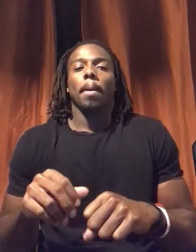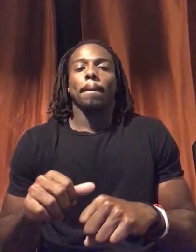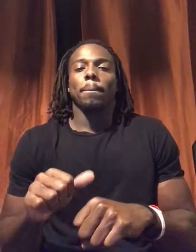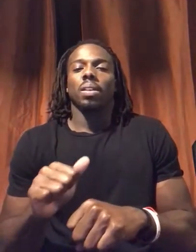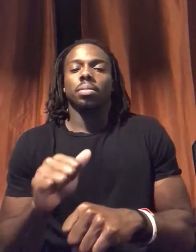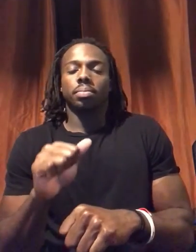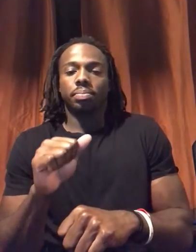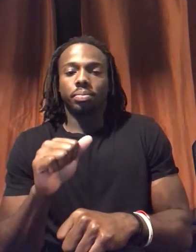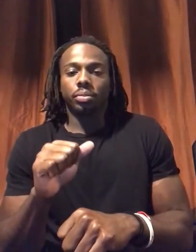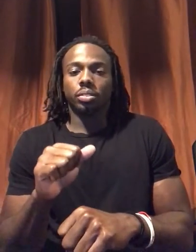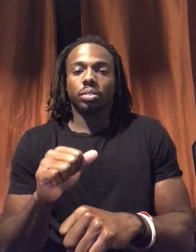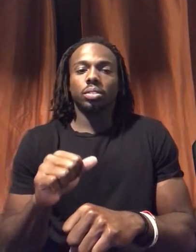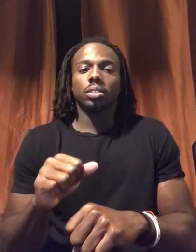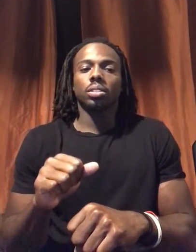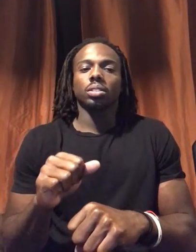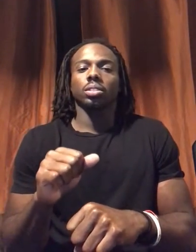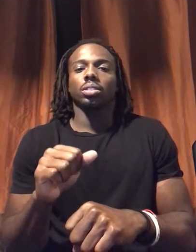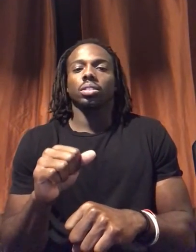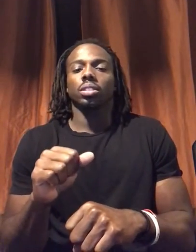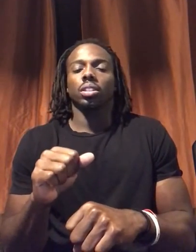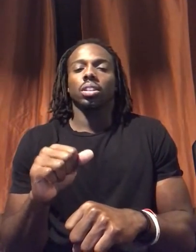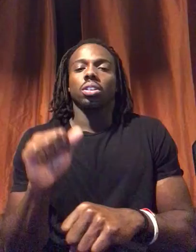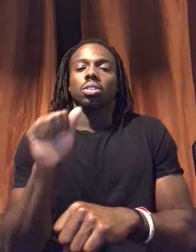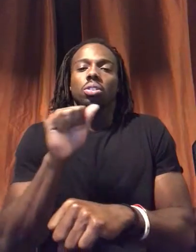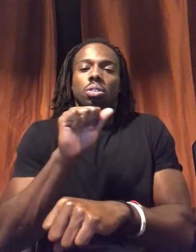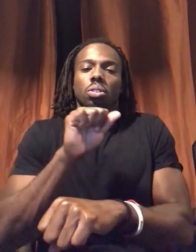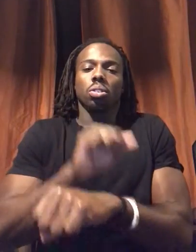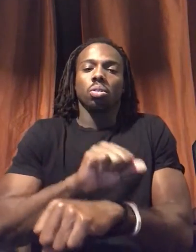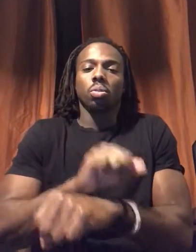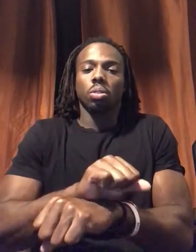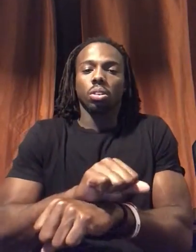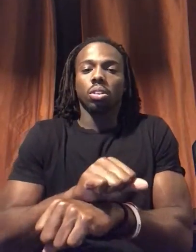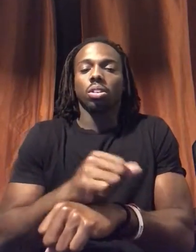and then I'll. What should I carry for the minis?